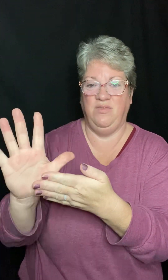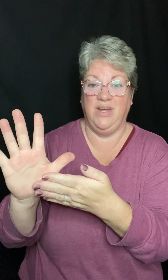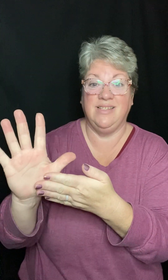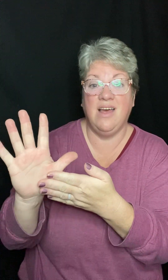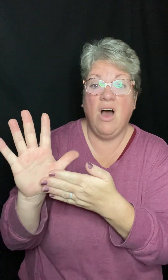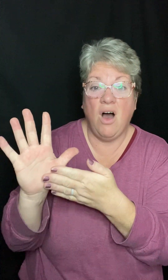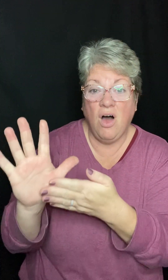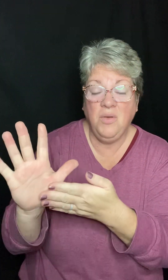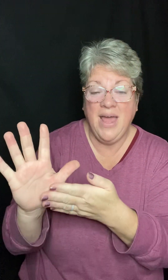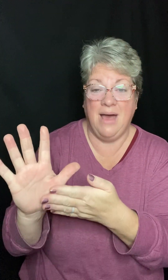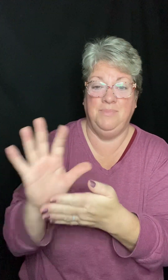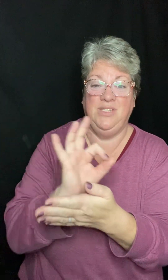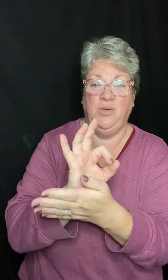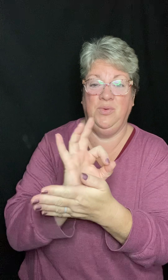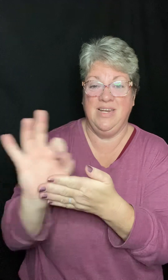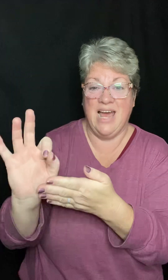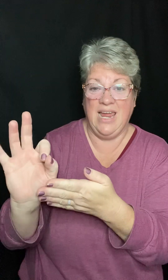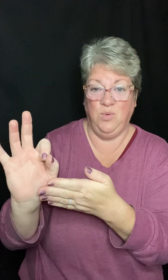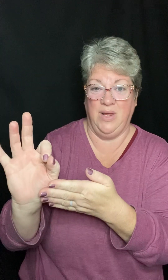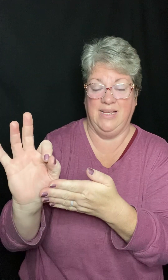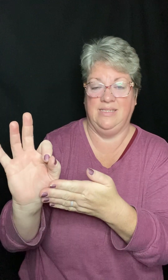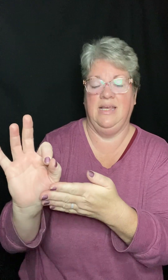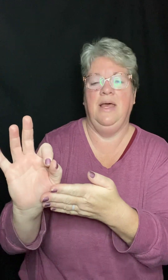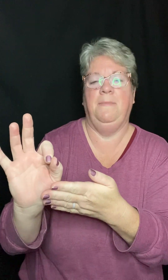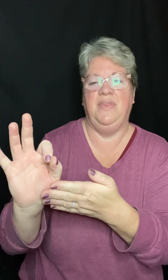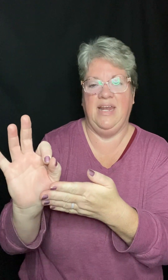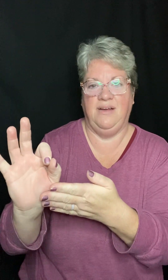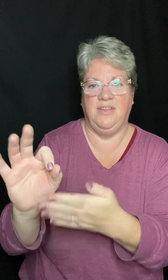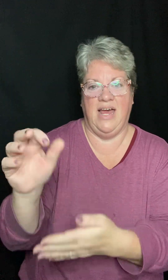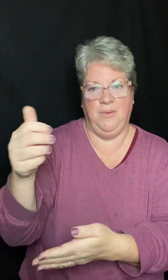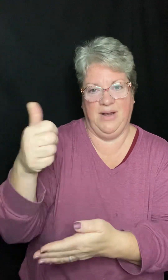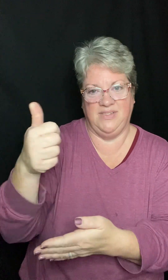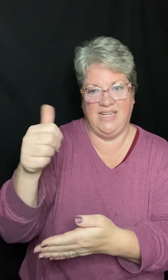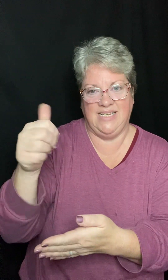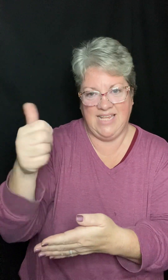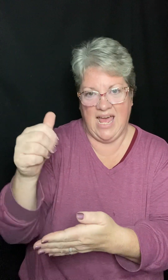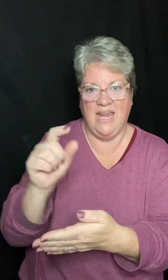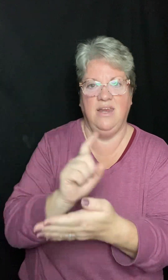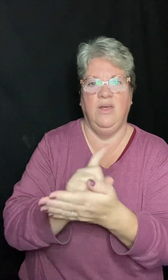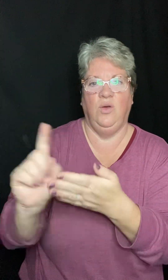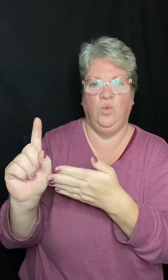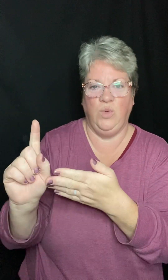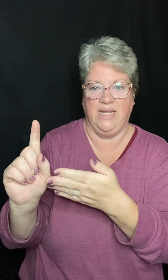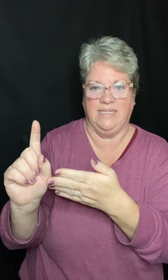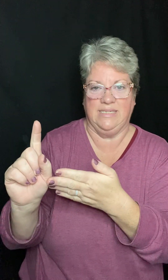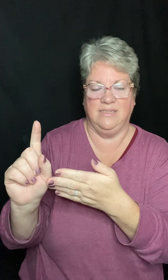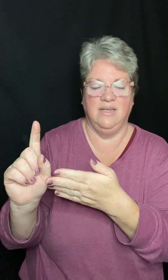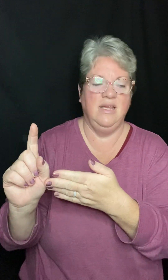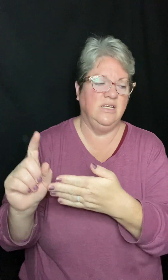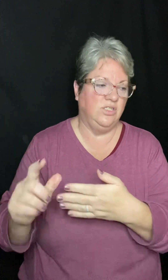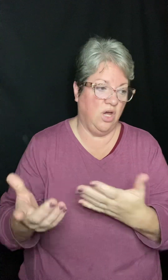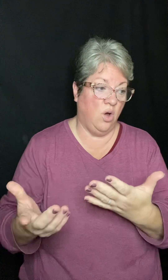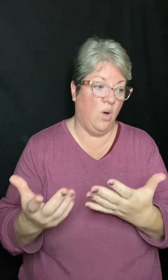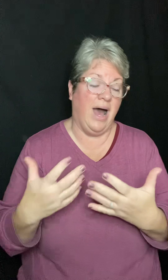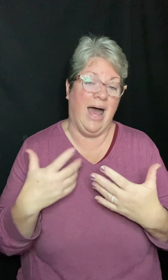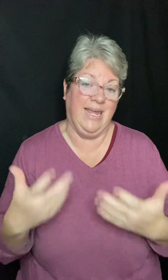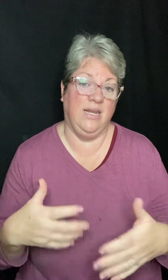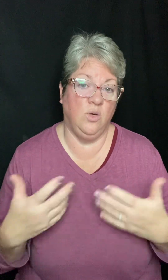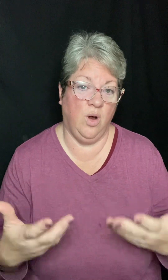weeks, all the way up to 9 weeks. But then after that, I would have to say 10 weeks. So I can incorporate